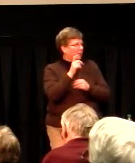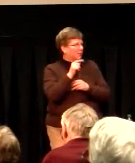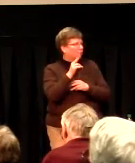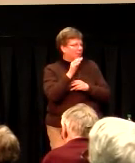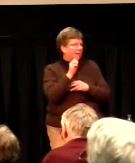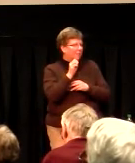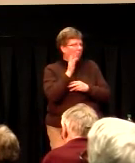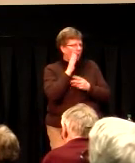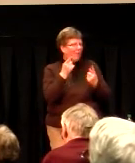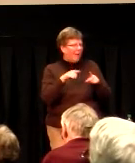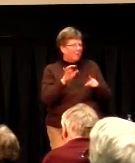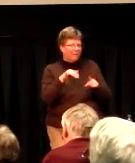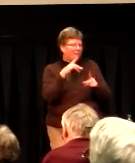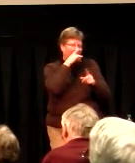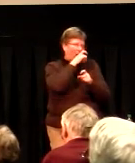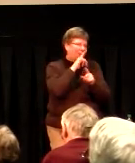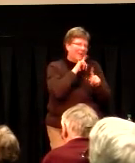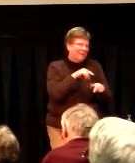answer. Sorry.